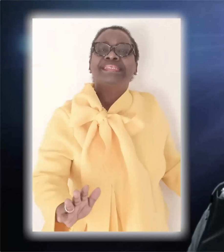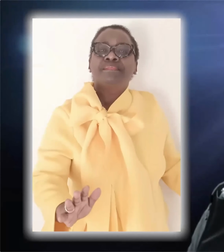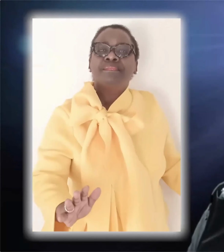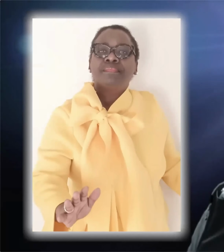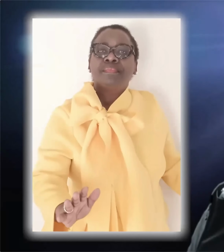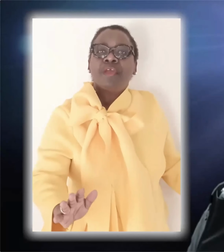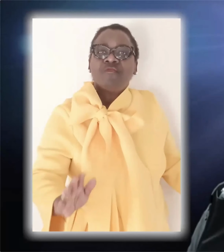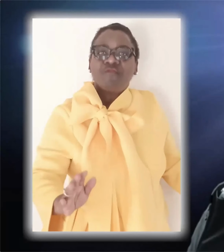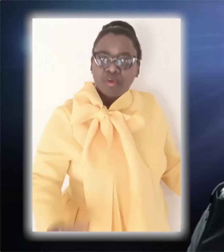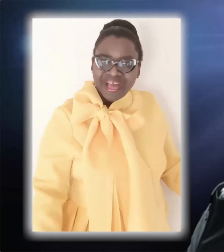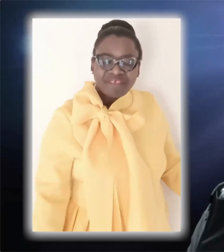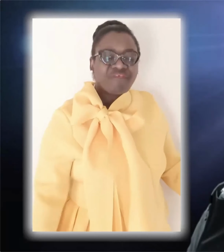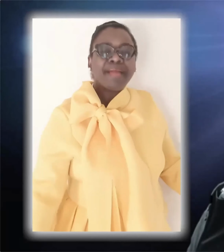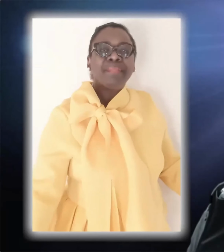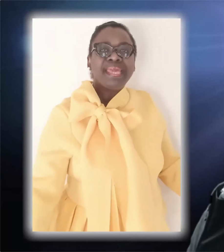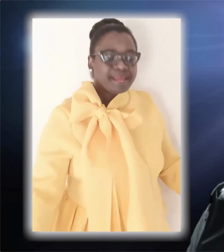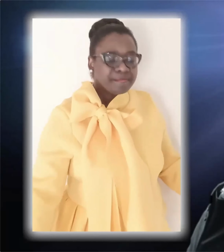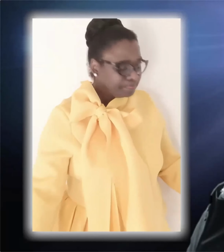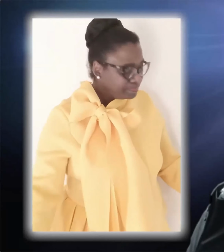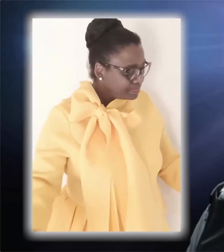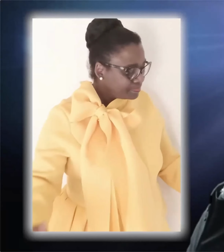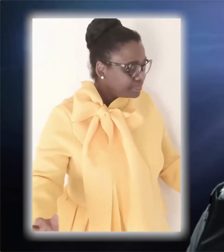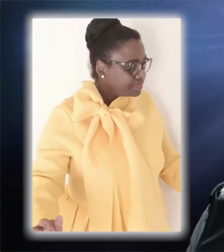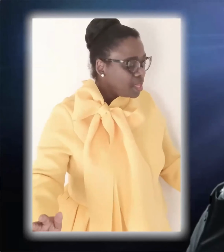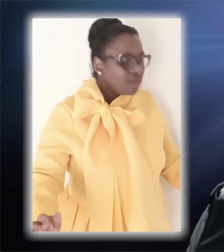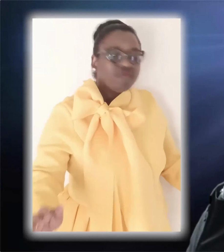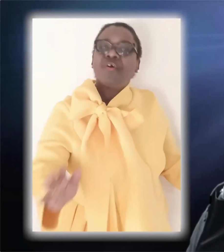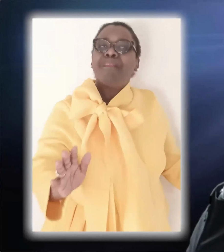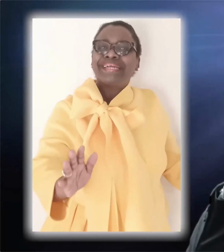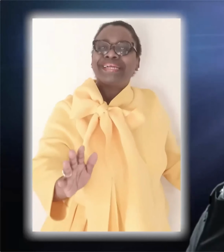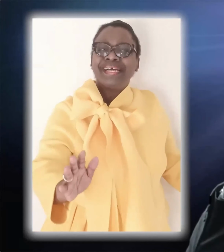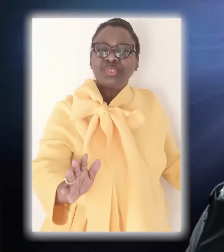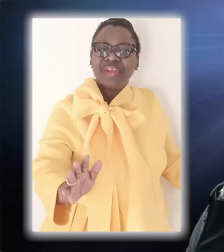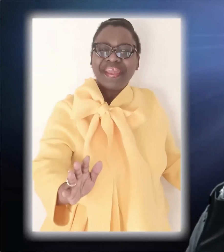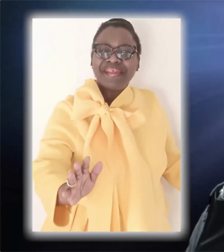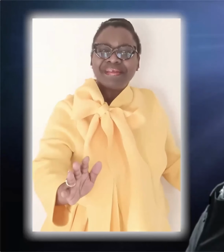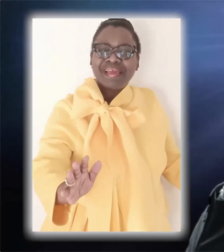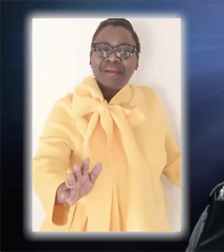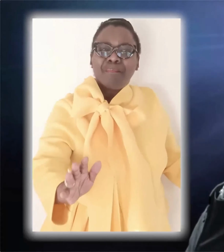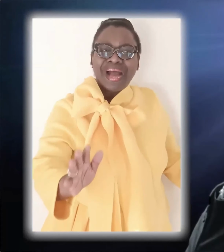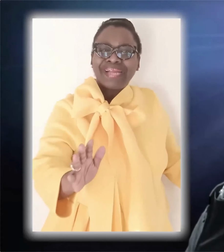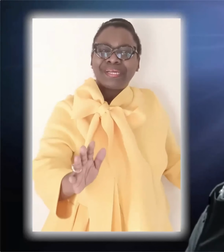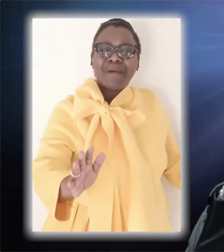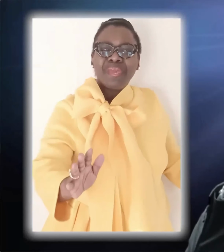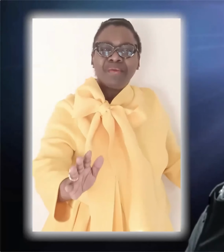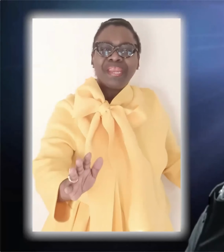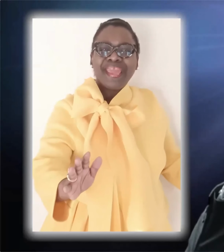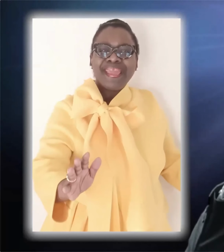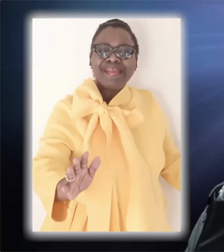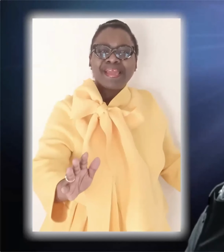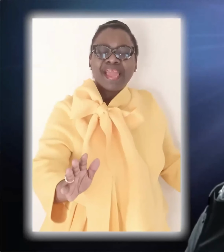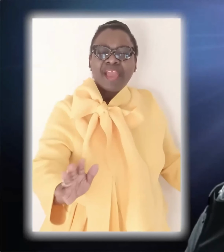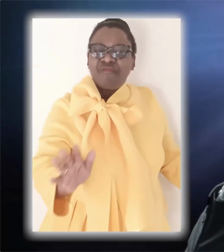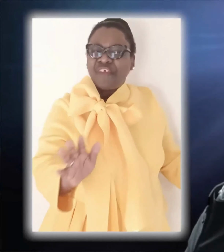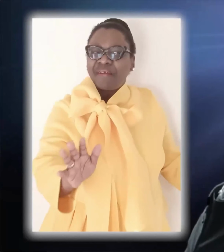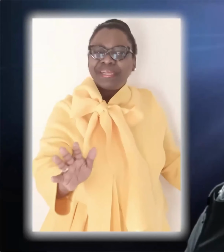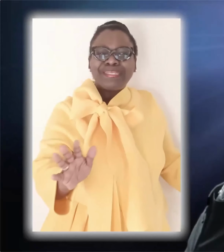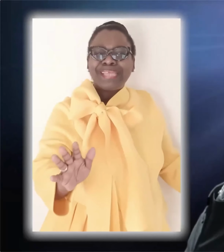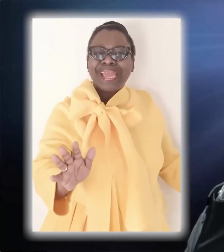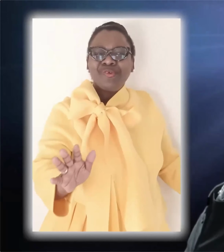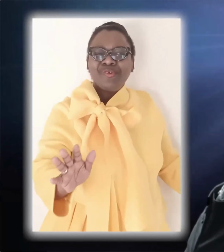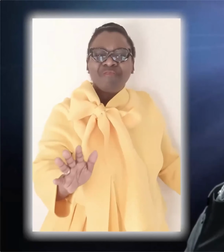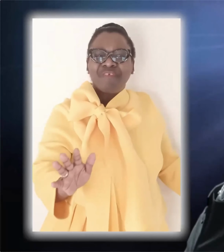peace, for my family, for my country, my community,